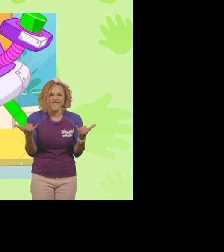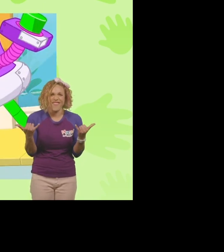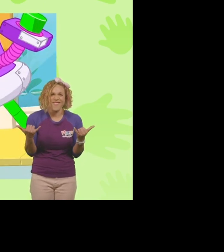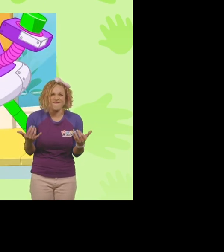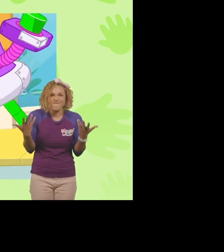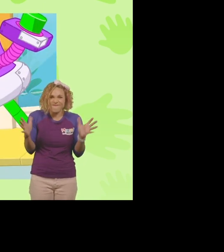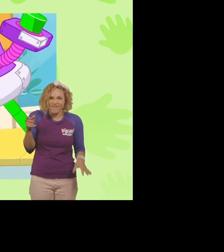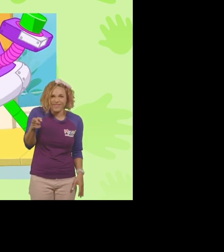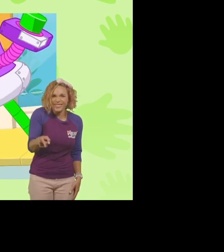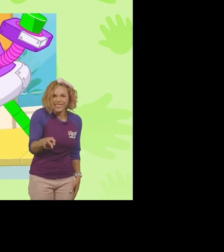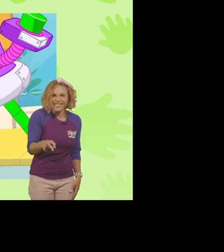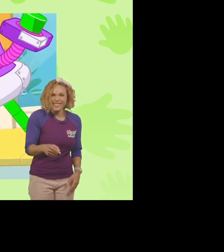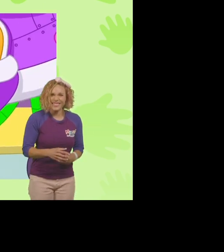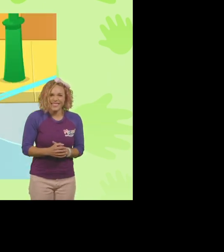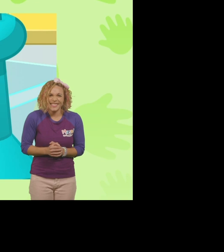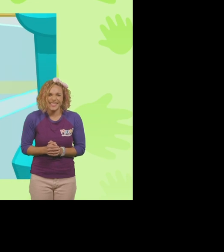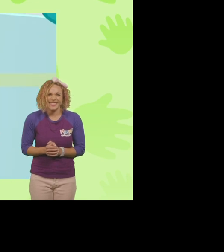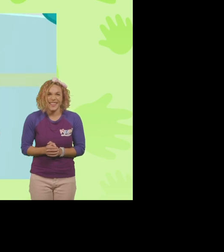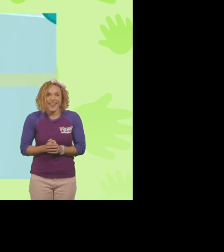To finish it off.